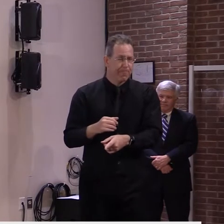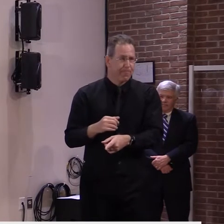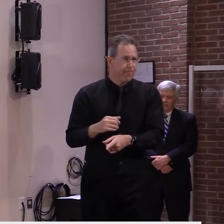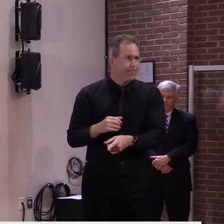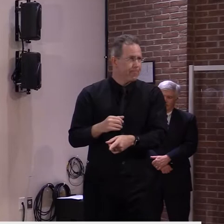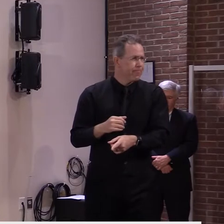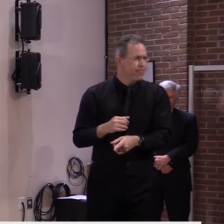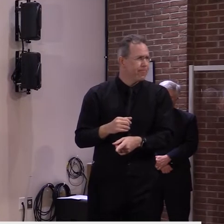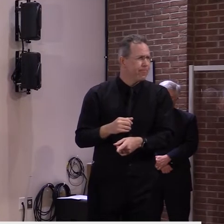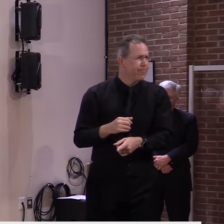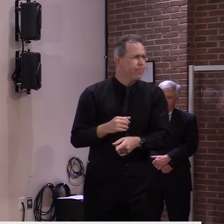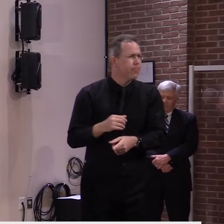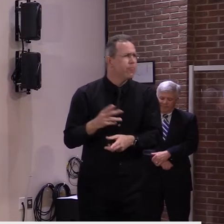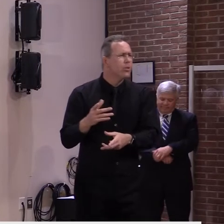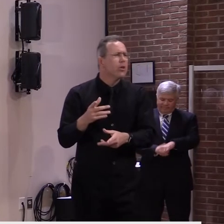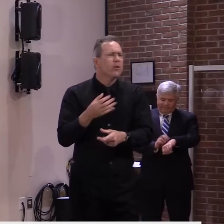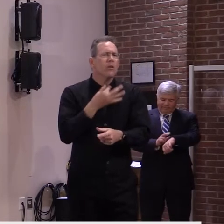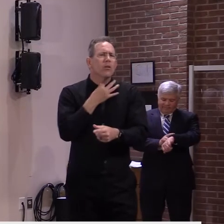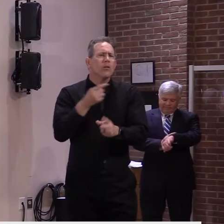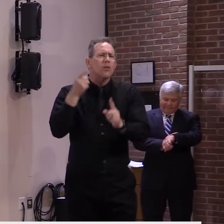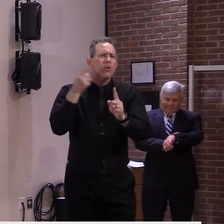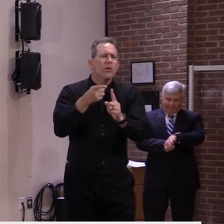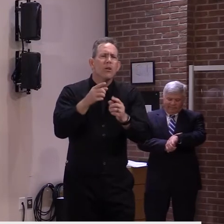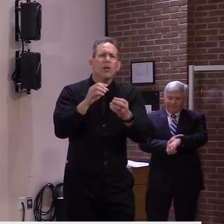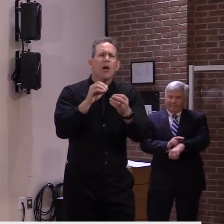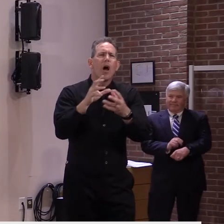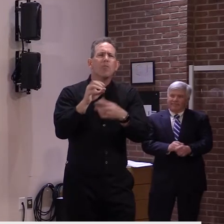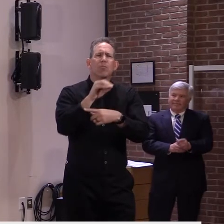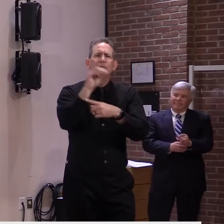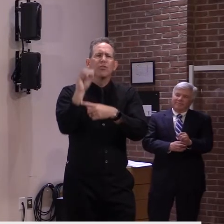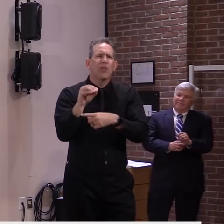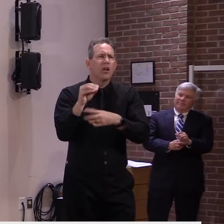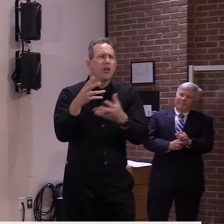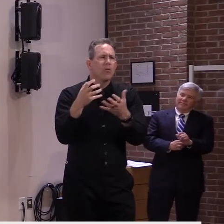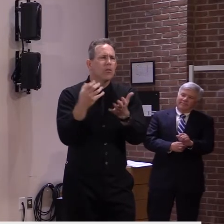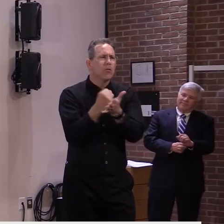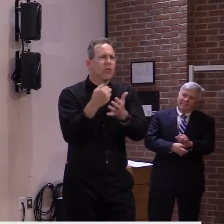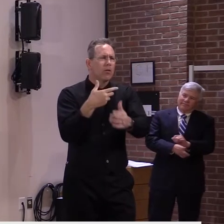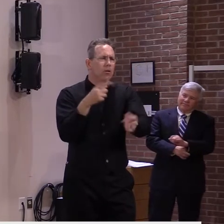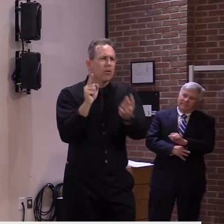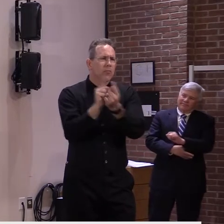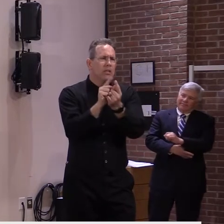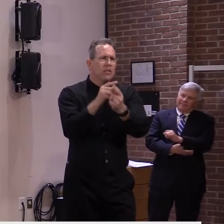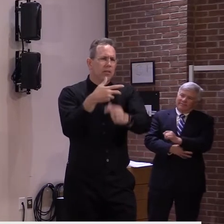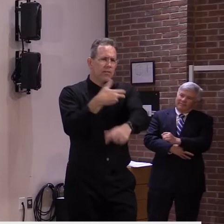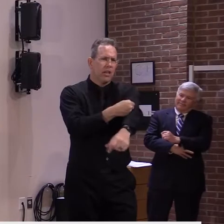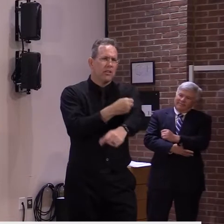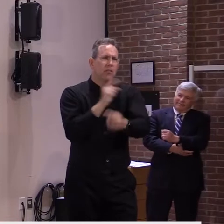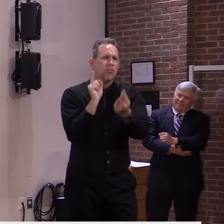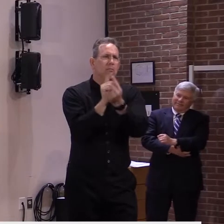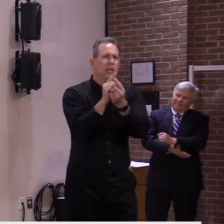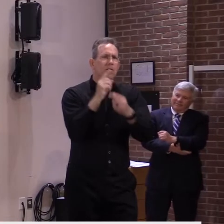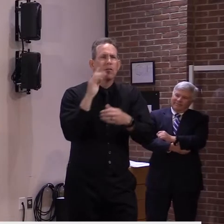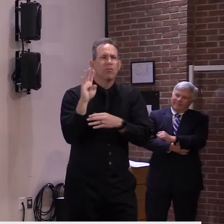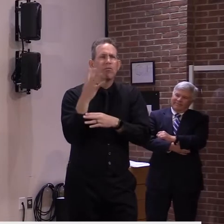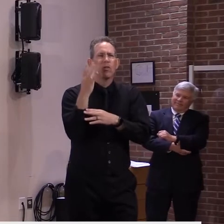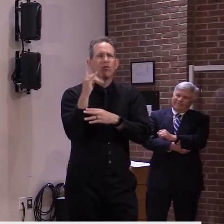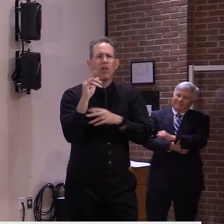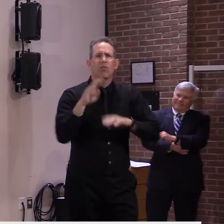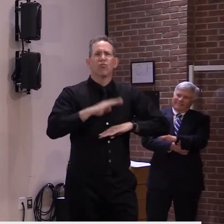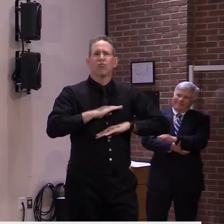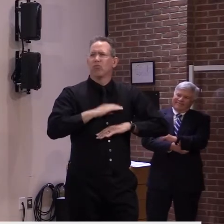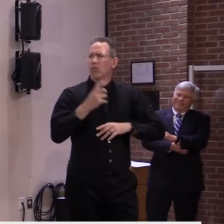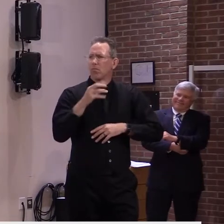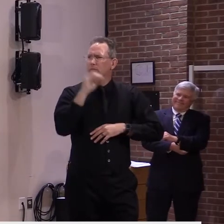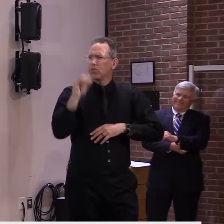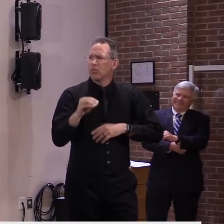to that. Is there something in your mind, a sort of a threshold that you would like to see crossed before we take that final step? Yes, there is.